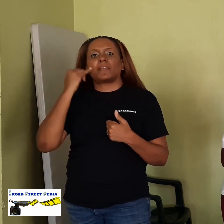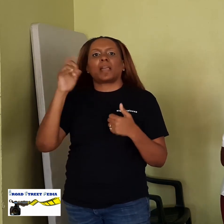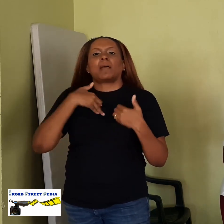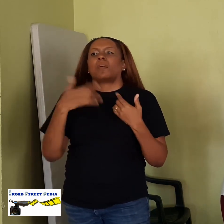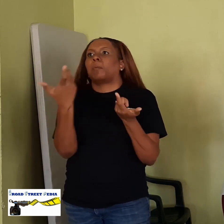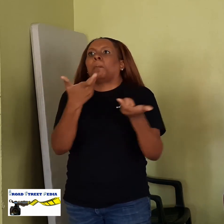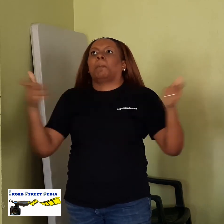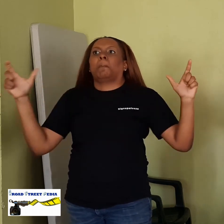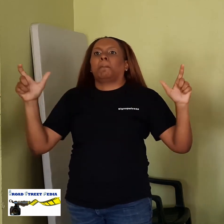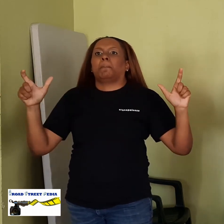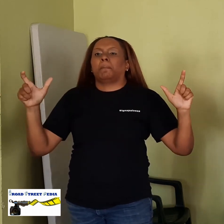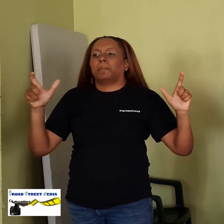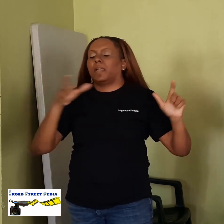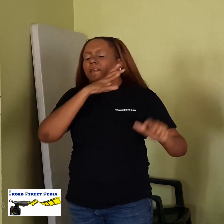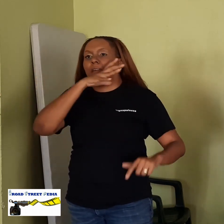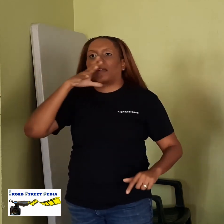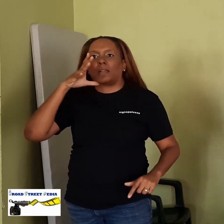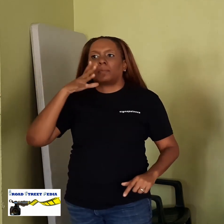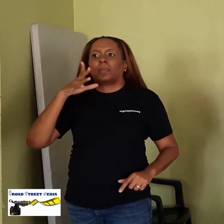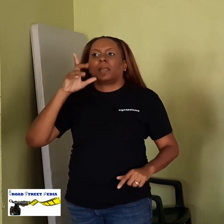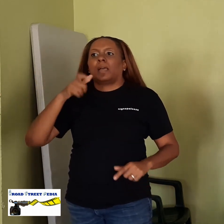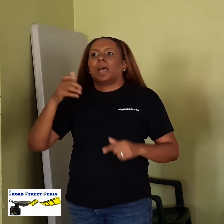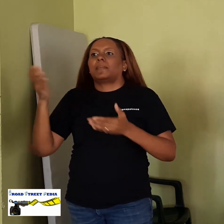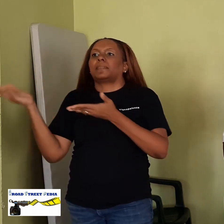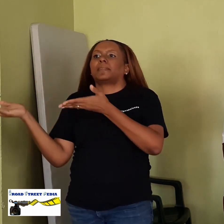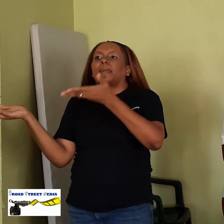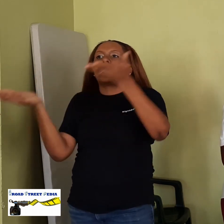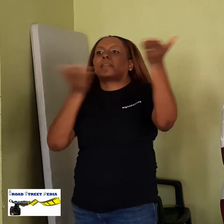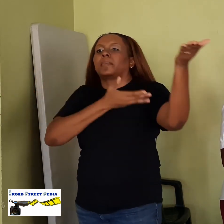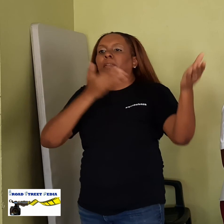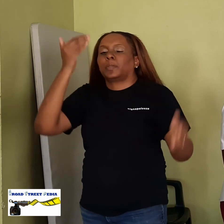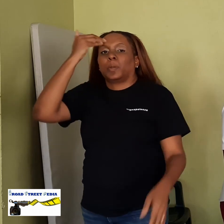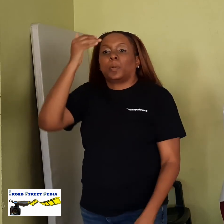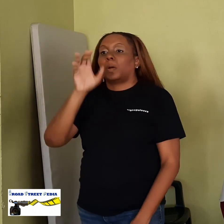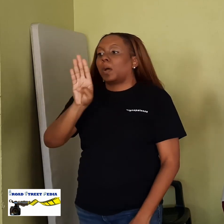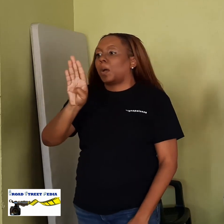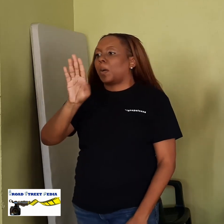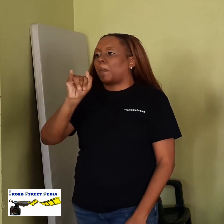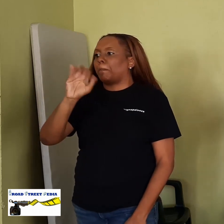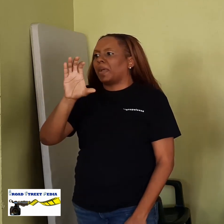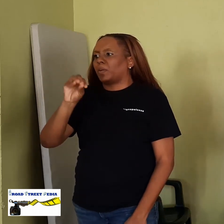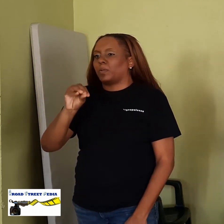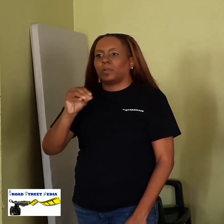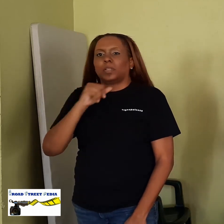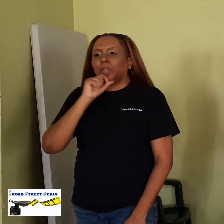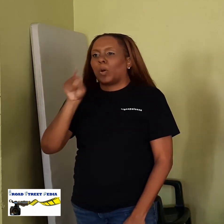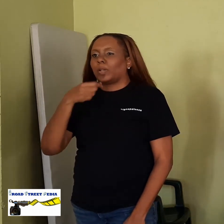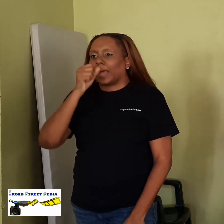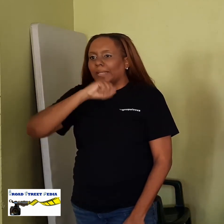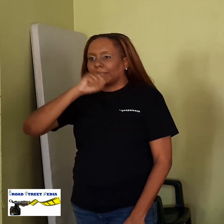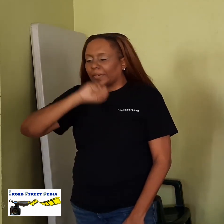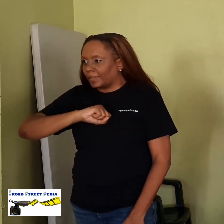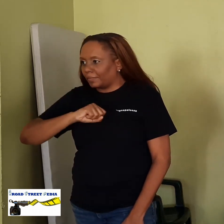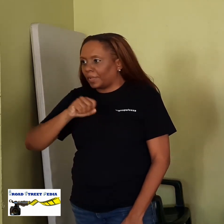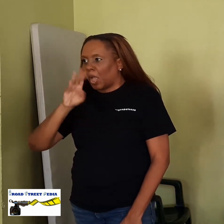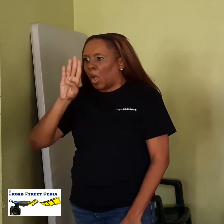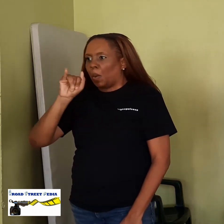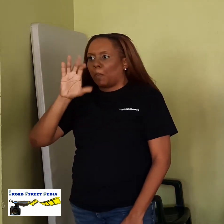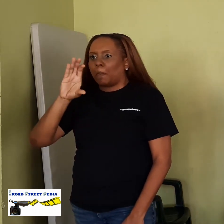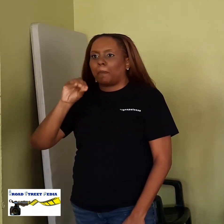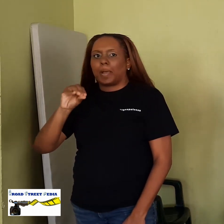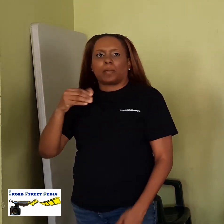Bajan and that kind of stuff, you have to be mindful to tell the store person, you want it in the right temperature, and you